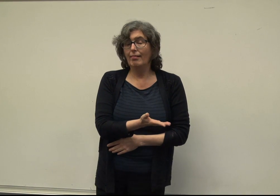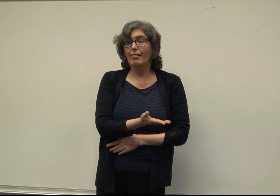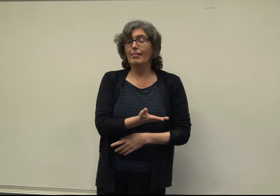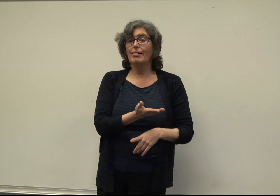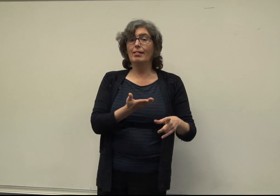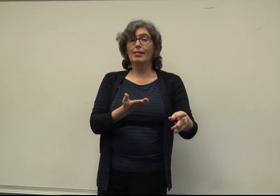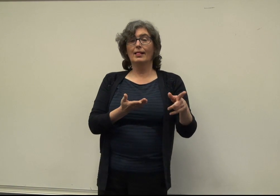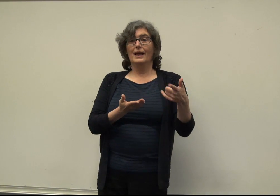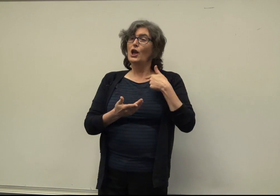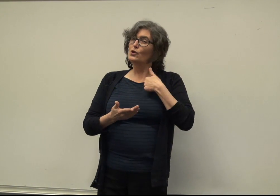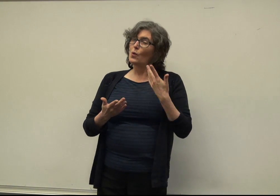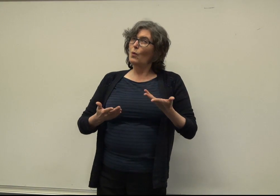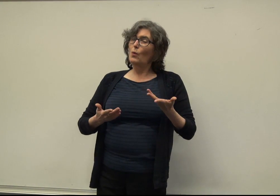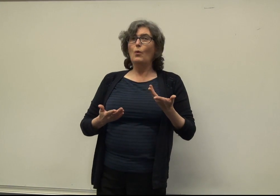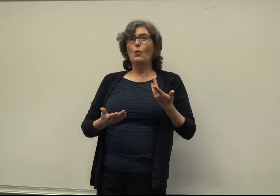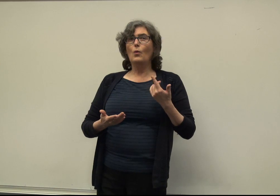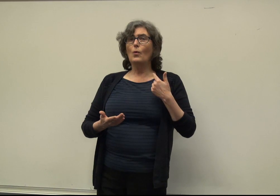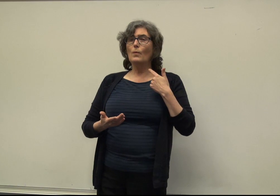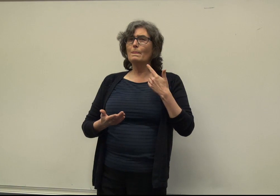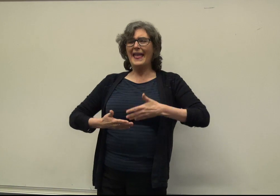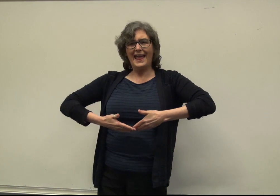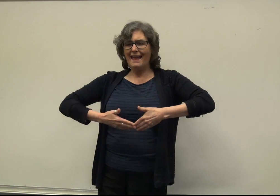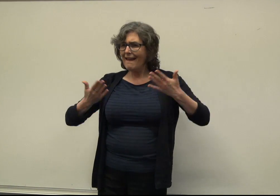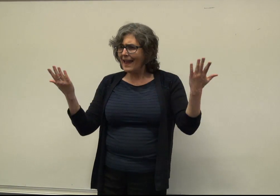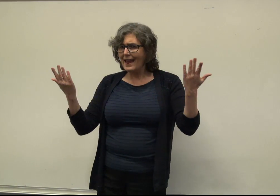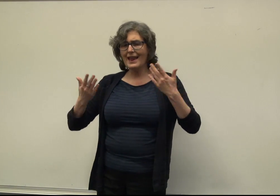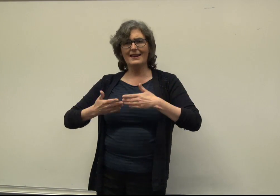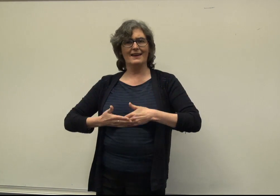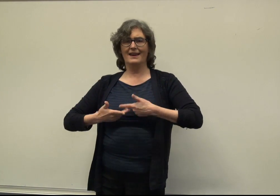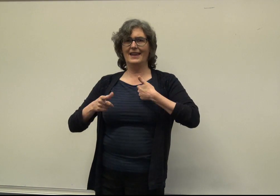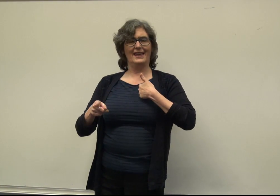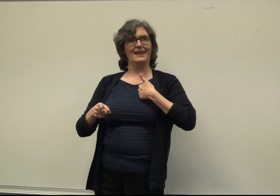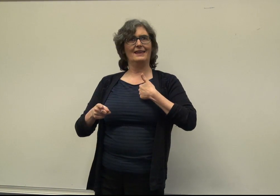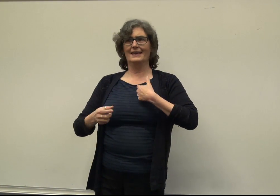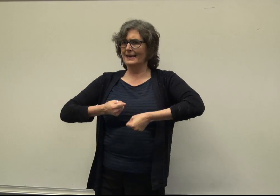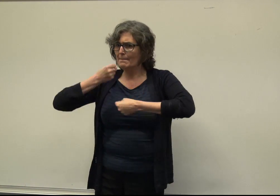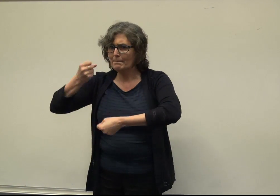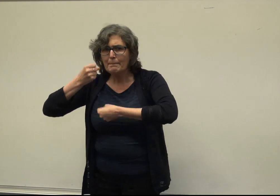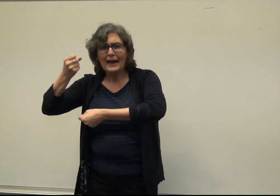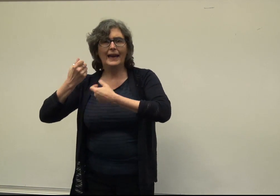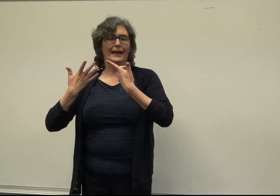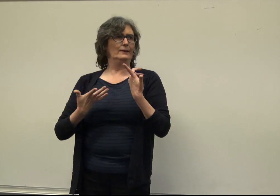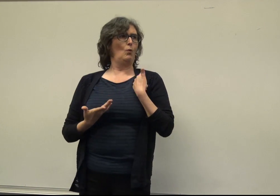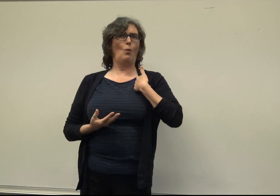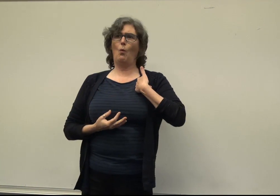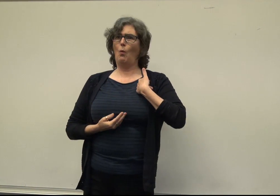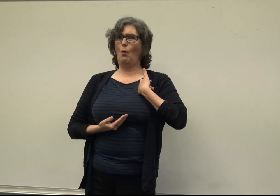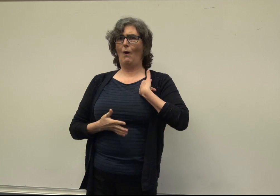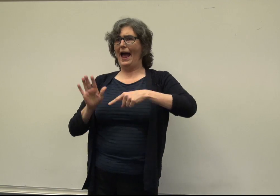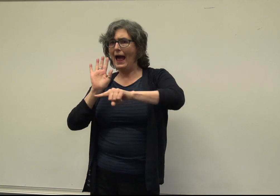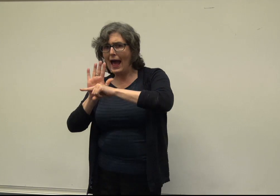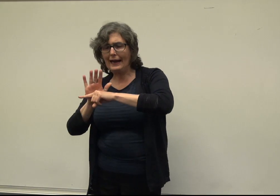and programs that can raise the status of BSL or any other sign language are very important.